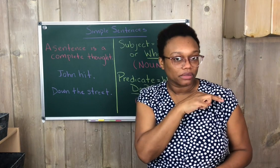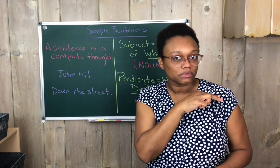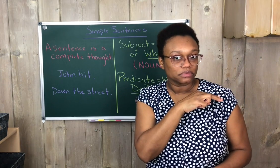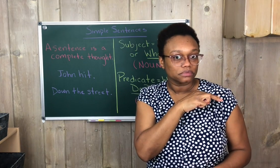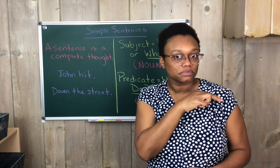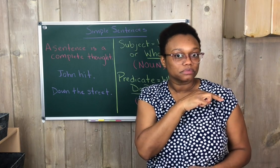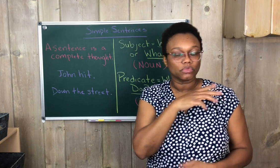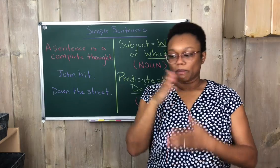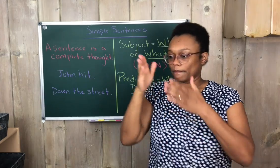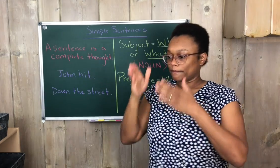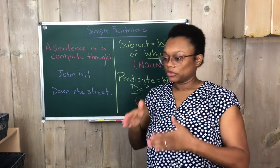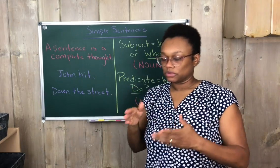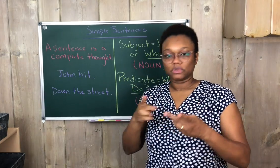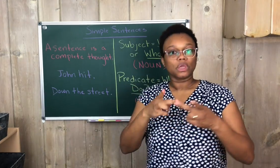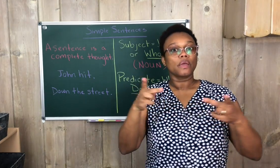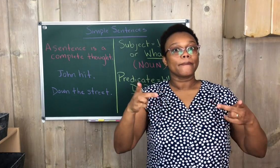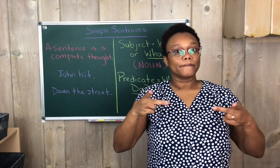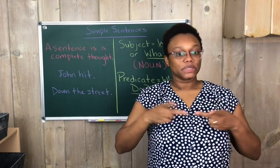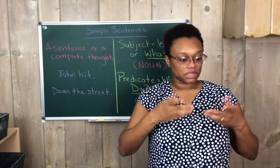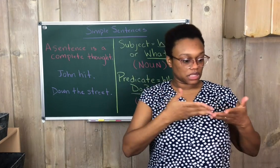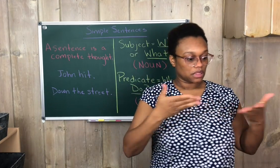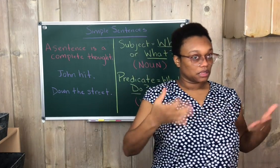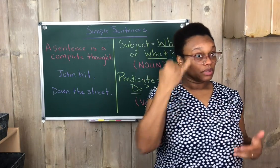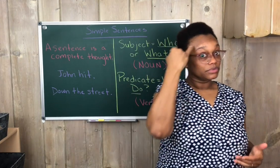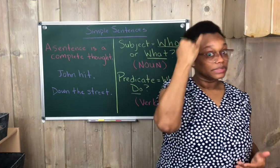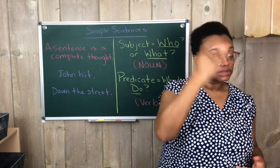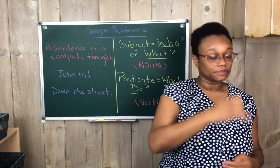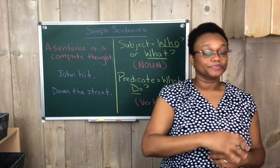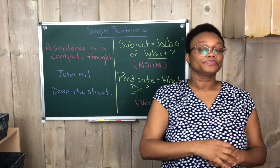which is a noun, a person, place, thing, or idea,